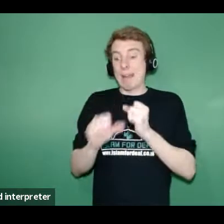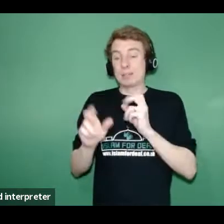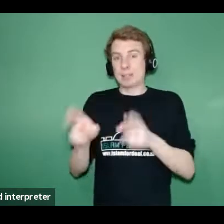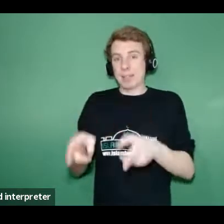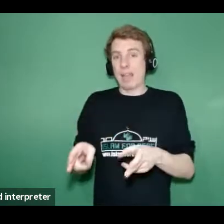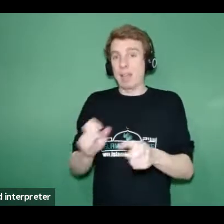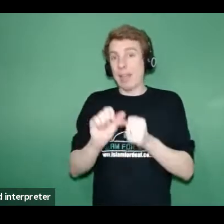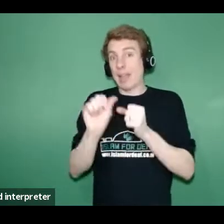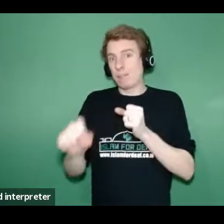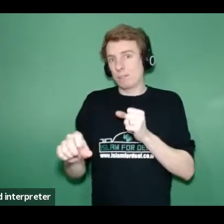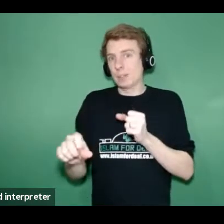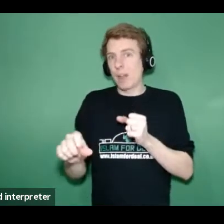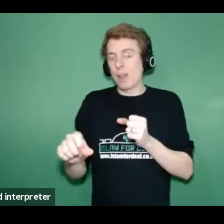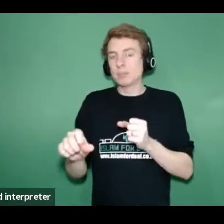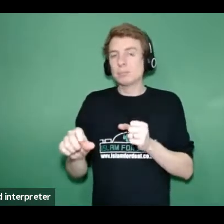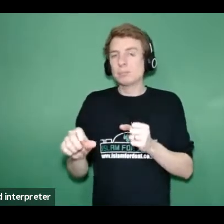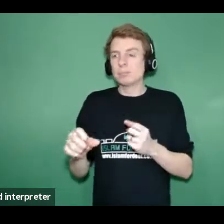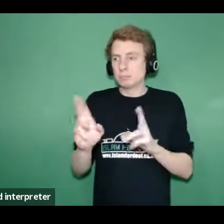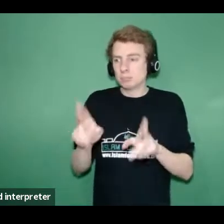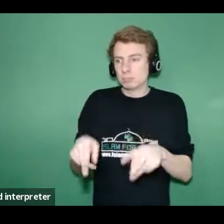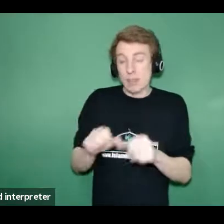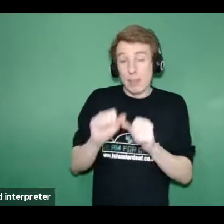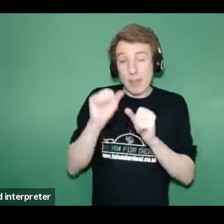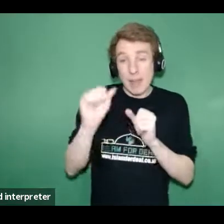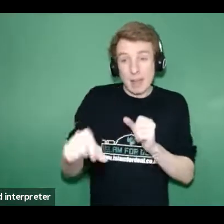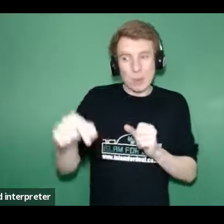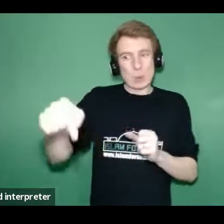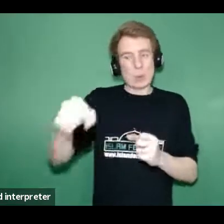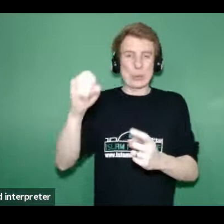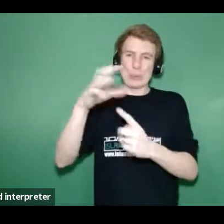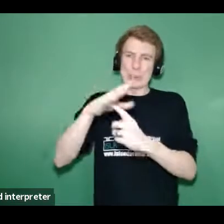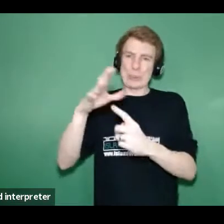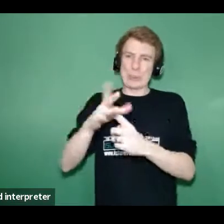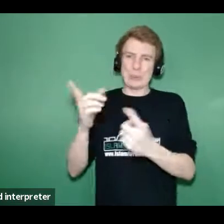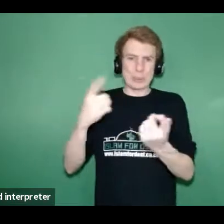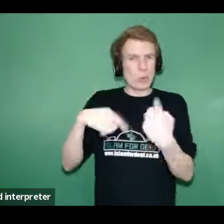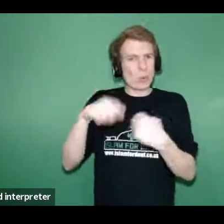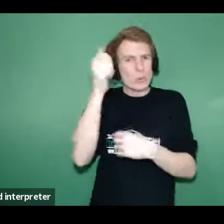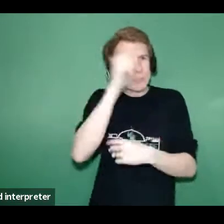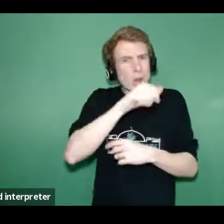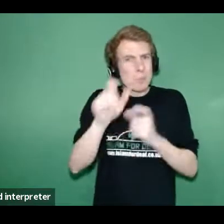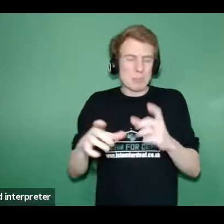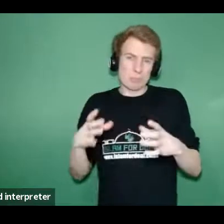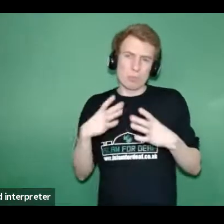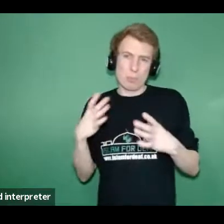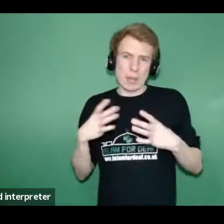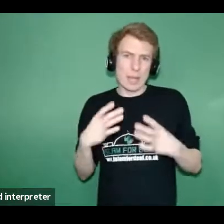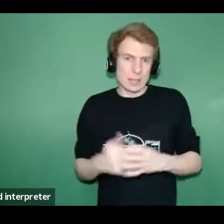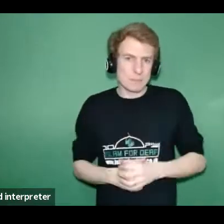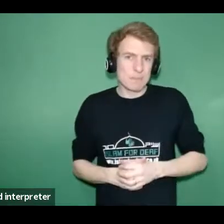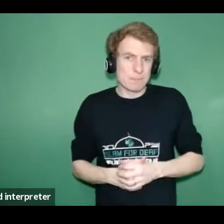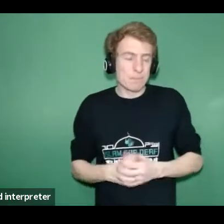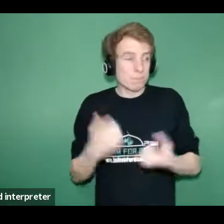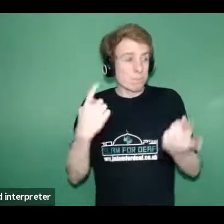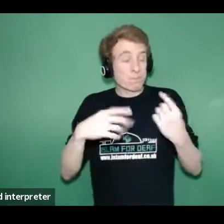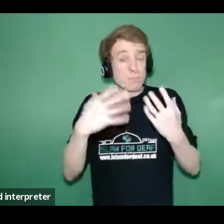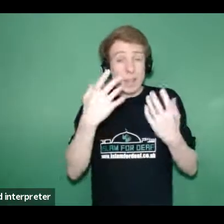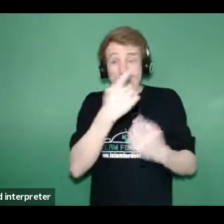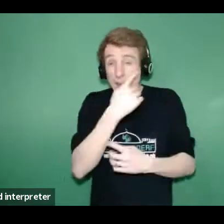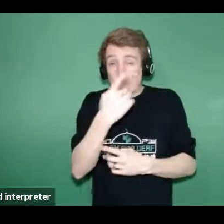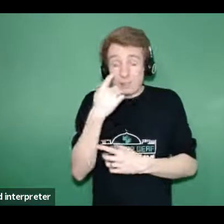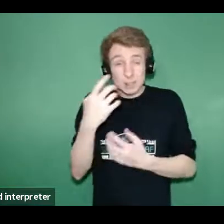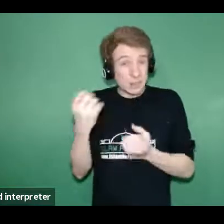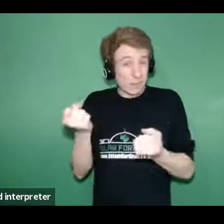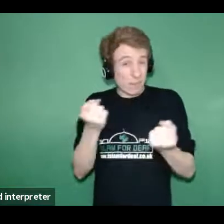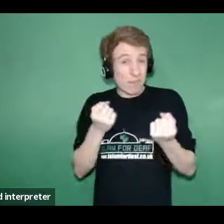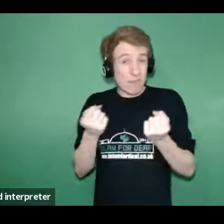happen to them in the hereafter. And we can all see, and we all have evidence in front of us that this life, the